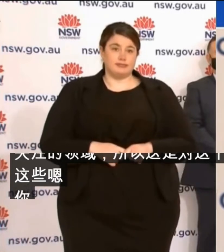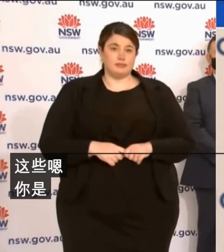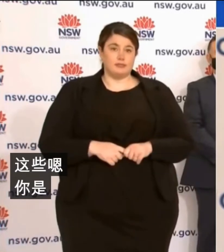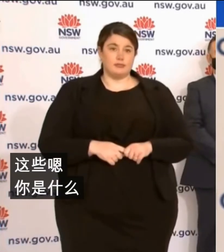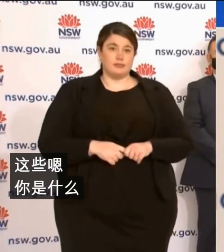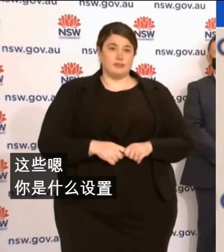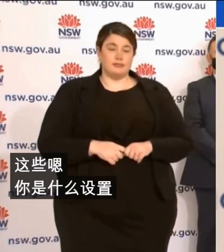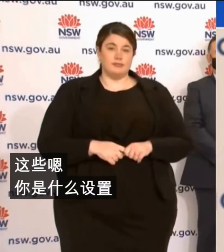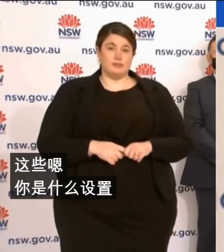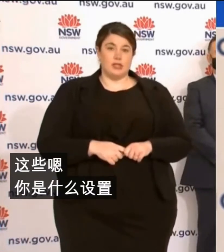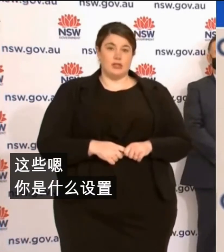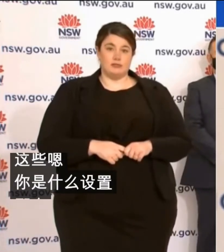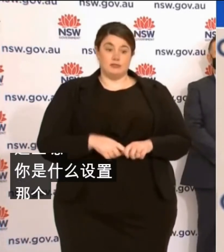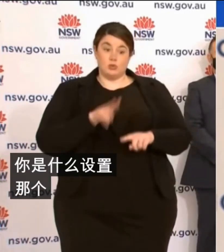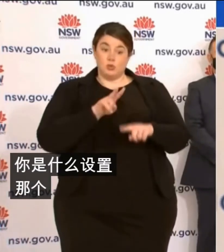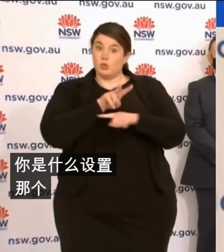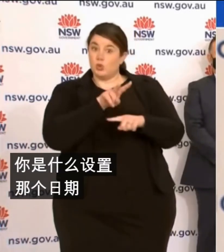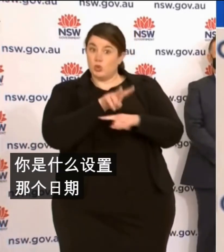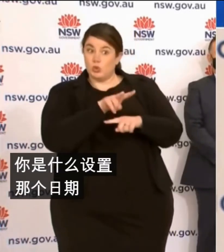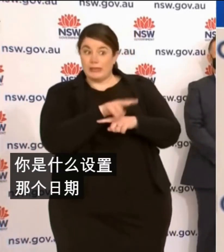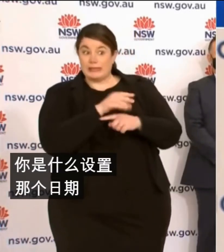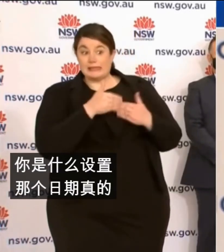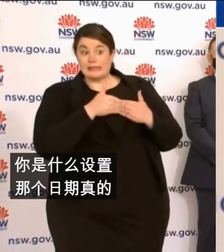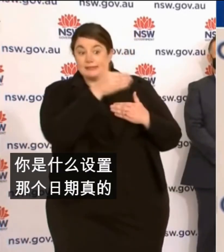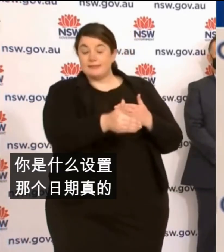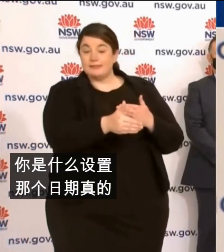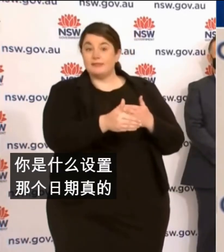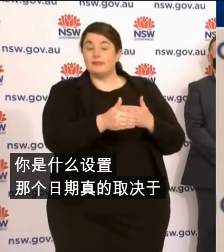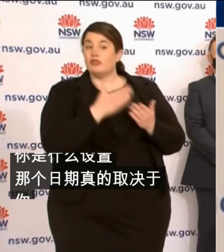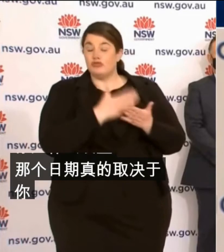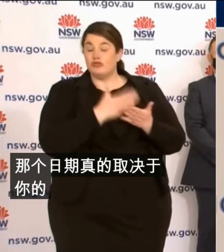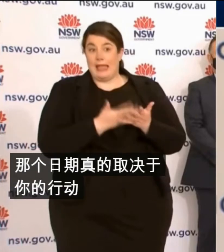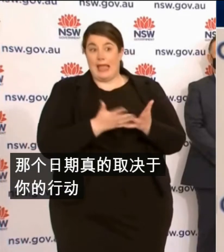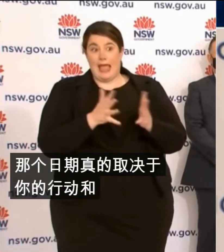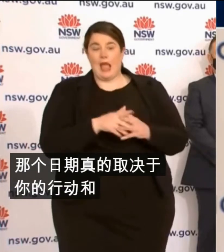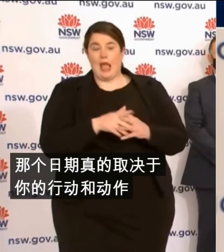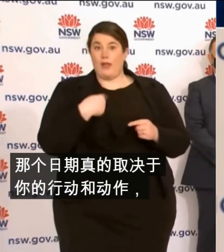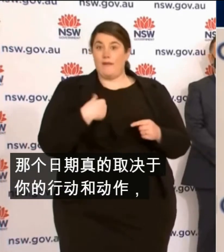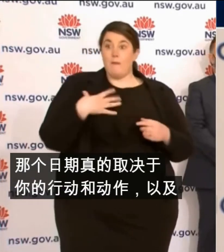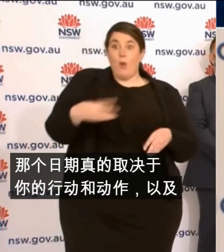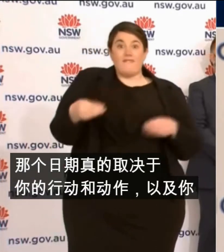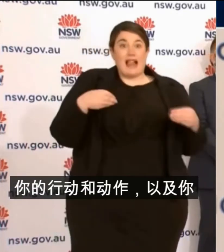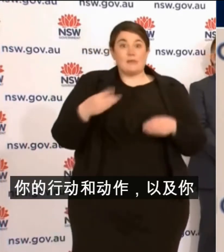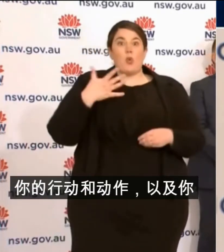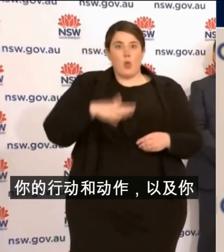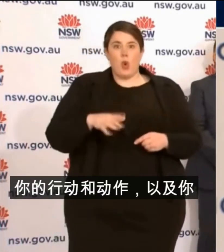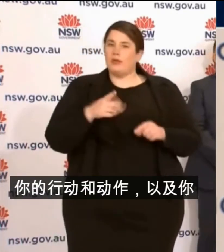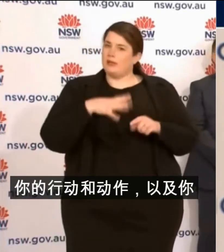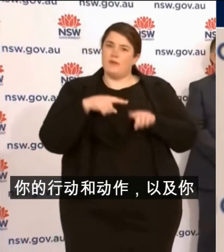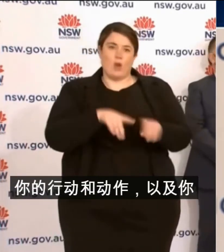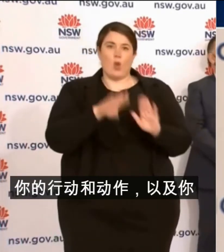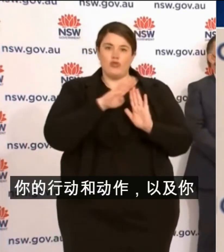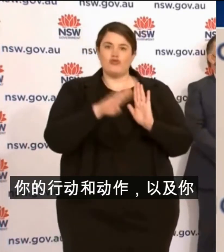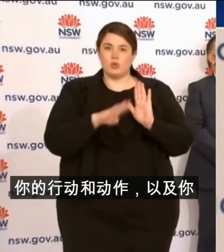what setting you are going to have on that date will really be dictated by your actions and movements and your compliance